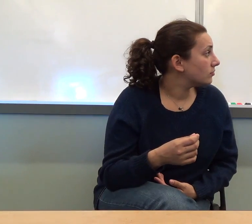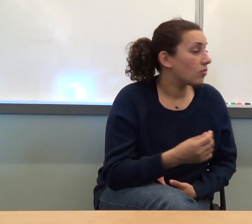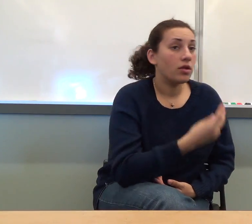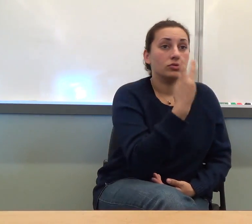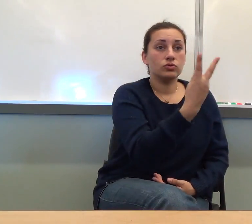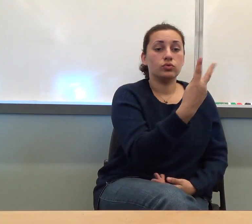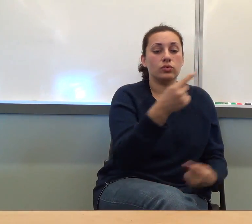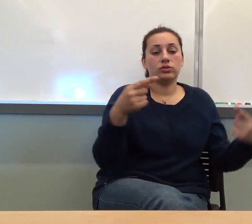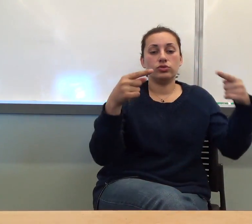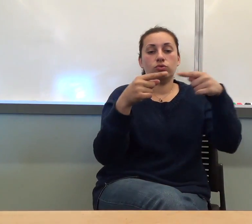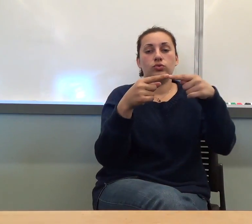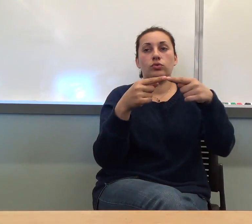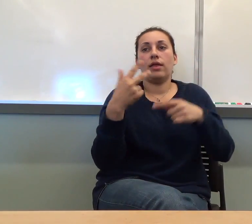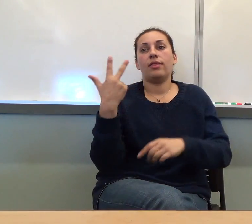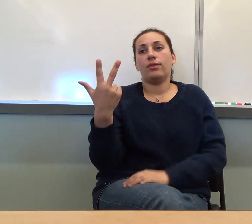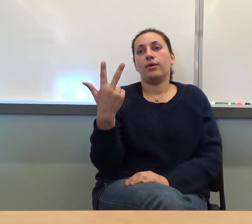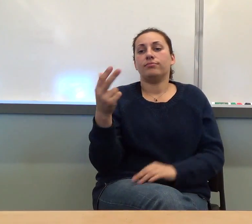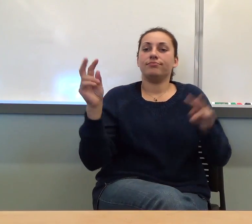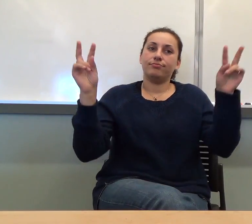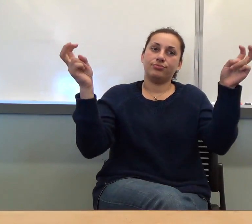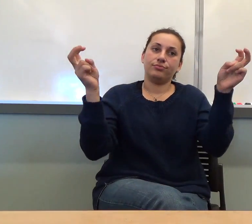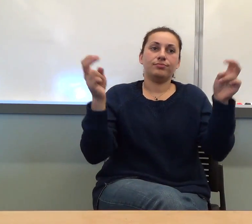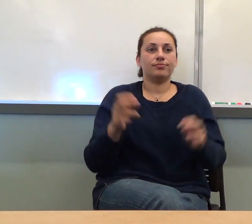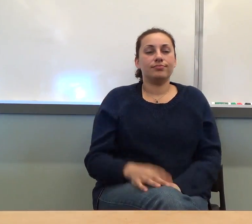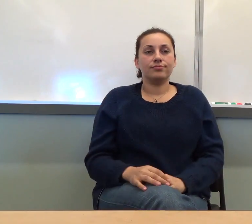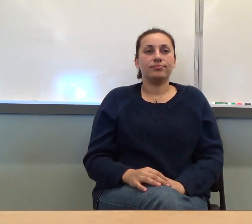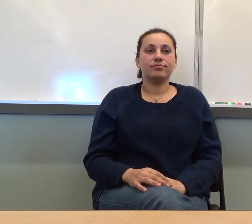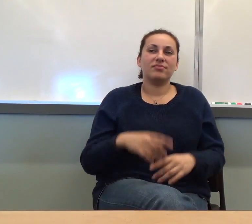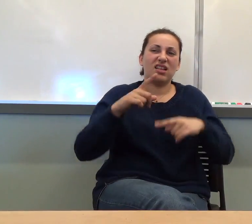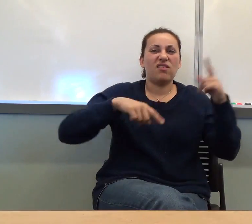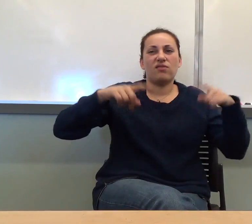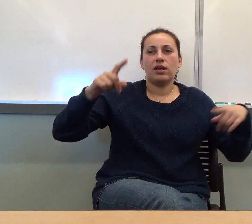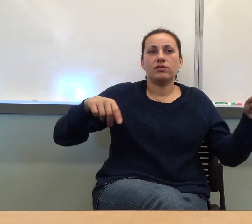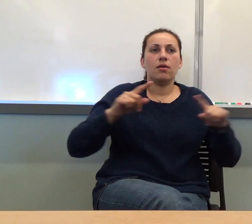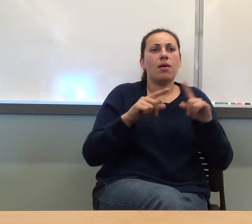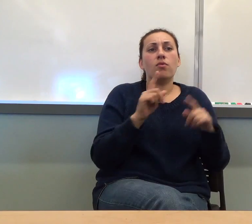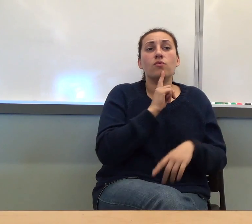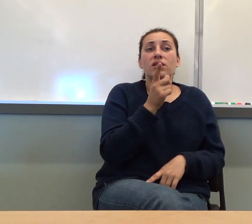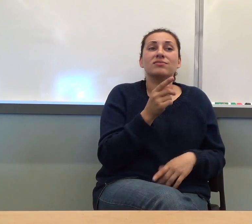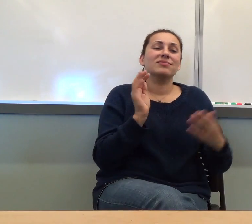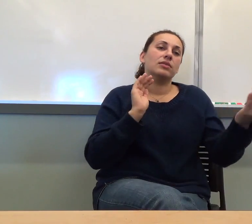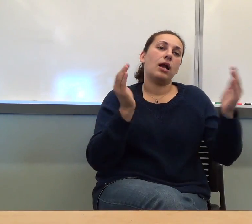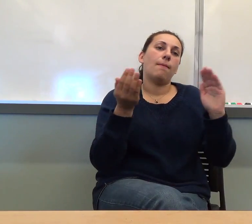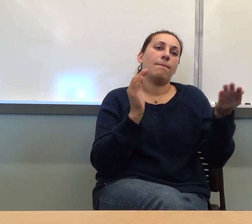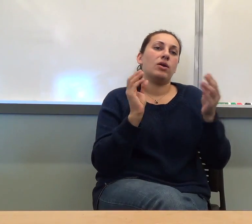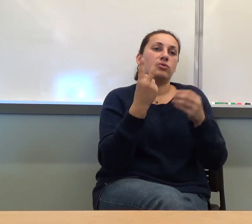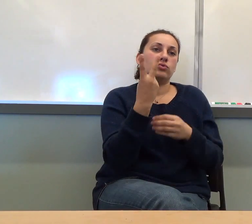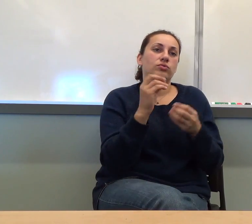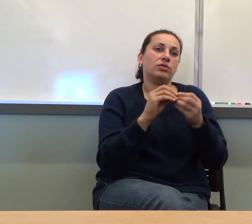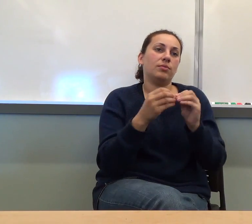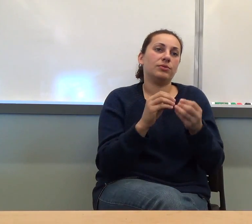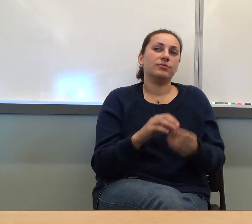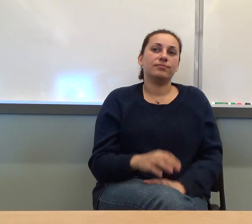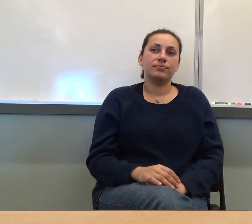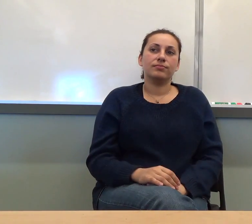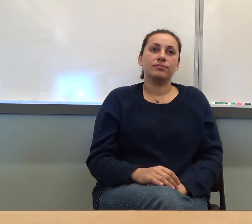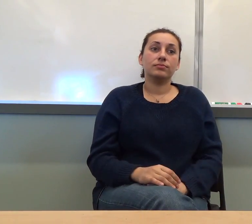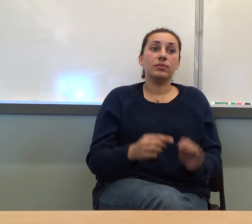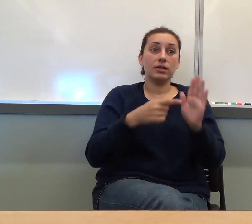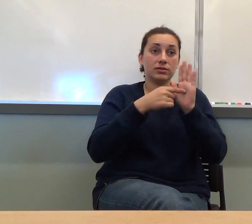All of these are used in various textbooks, but they're comparing two numbers. They have an example here, it's on page 292.